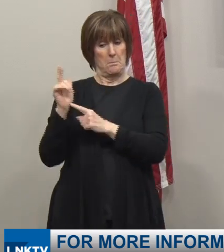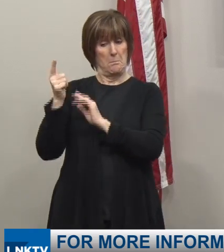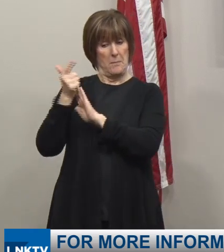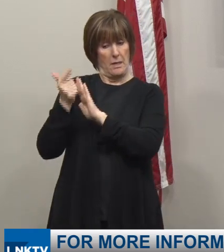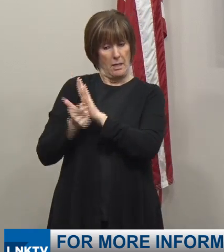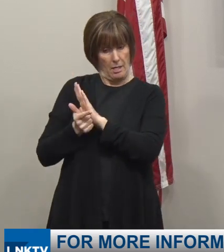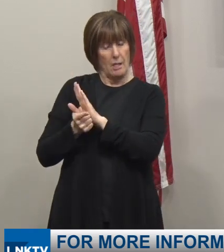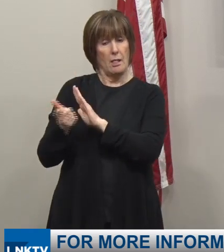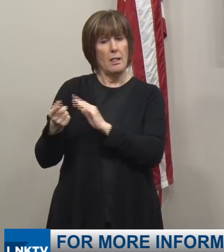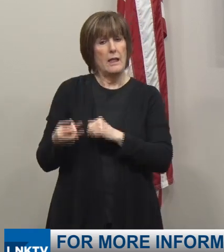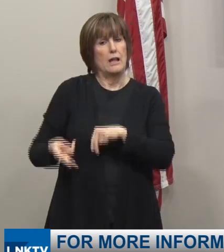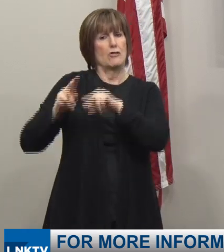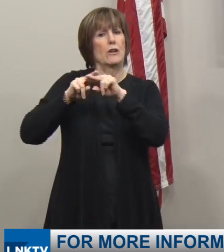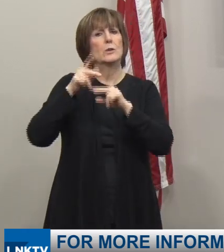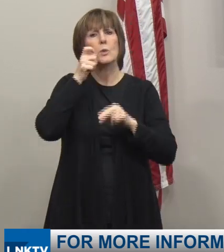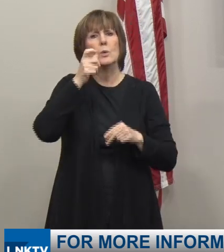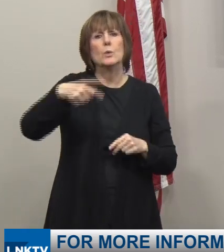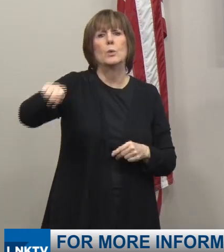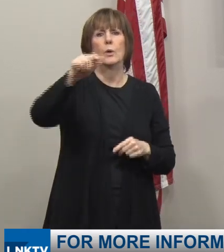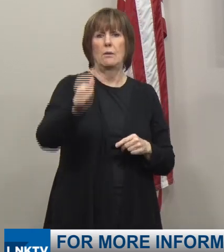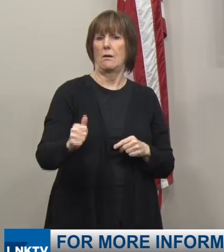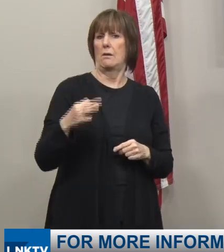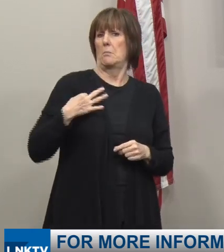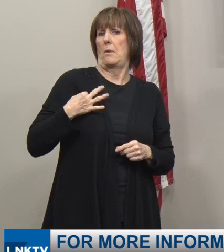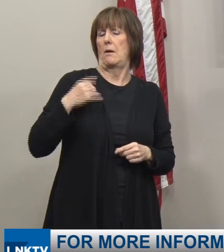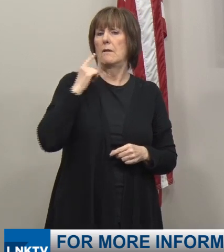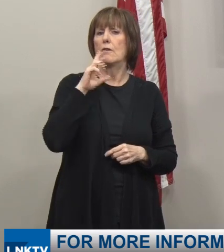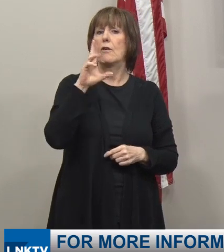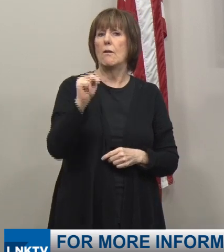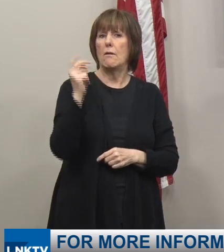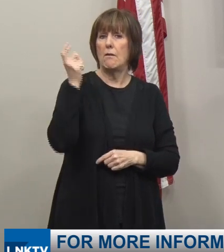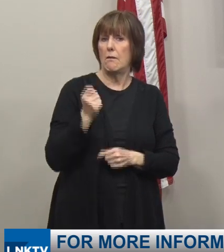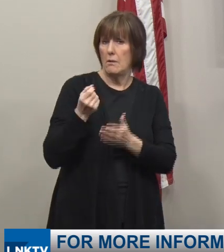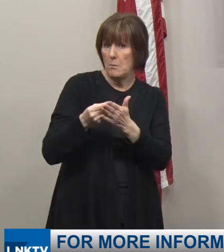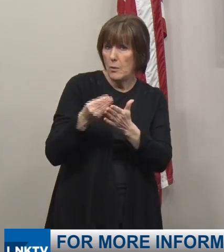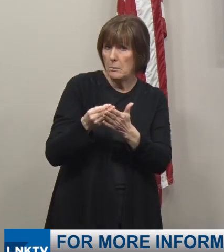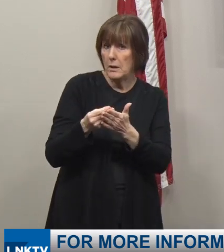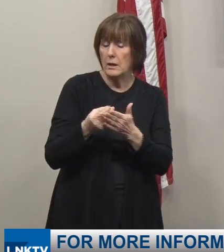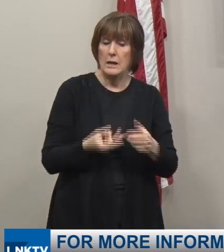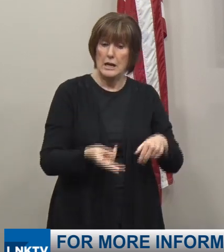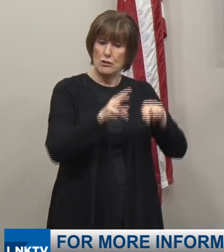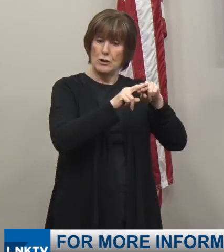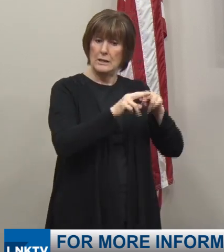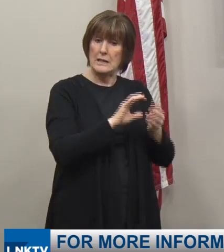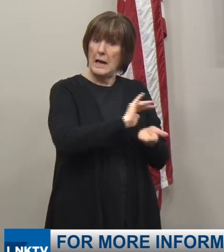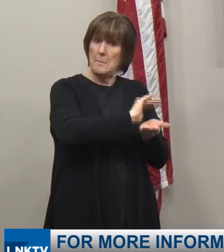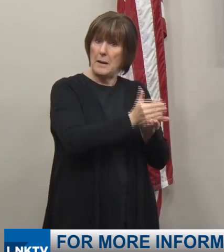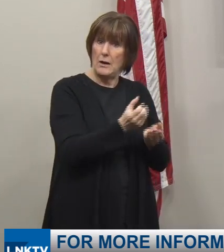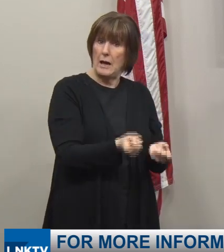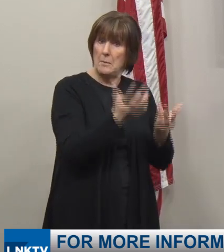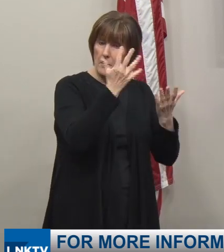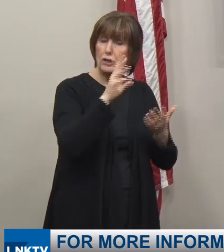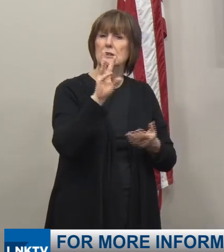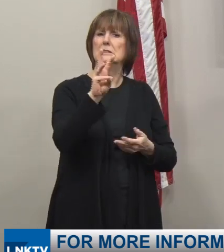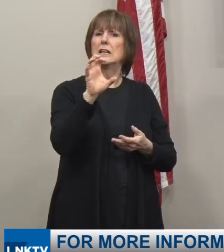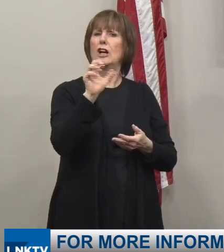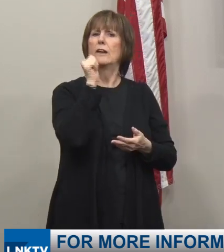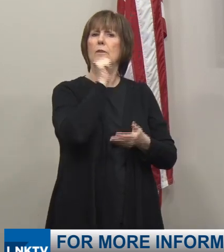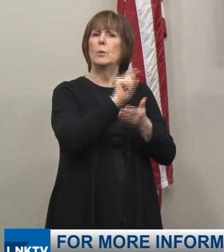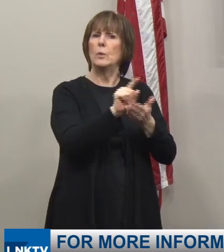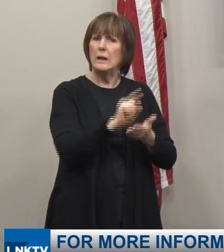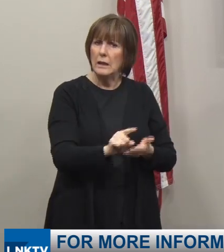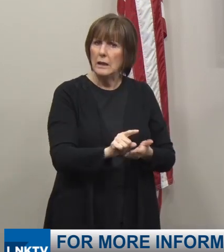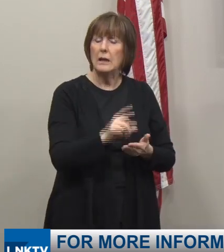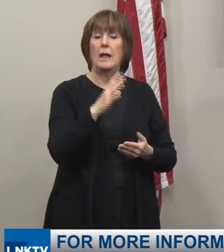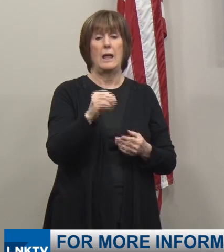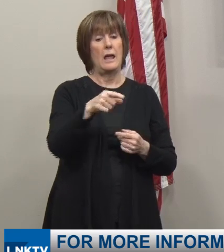are eligible to apply for unemployment benefits, increased the amount of unemployment benefits by $600 per week, extended the length